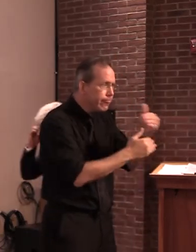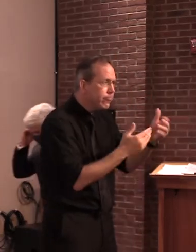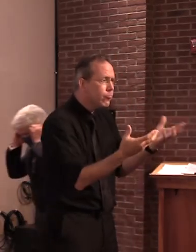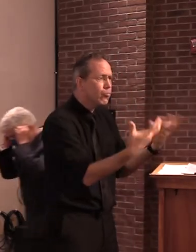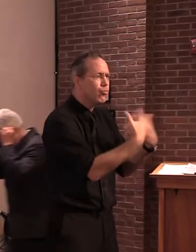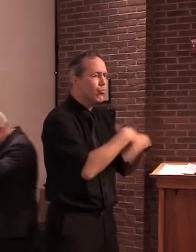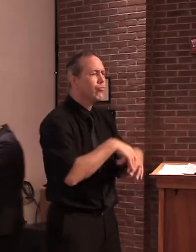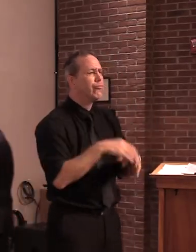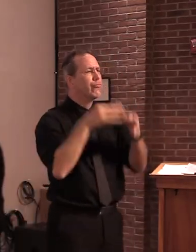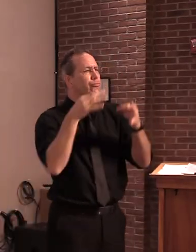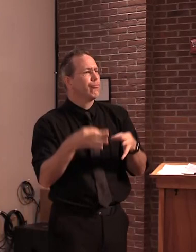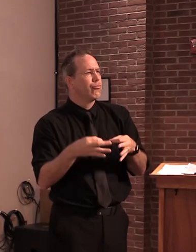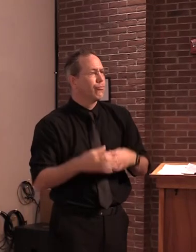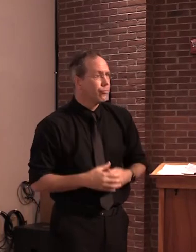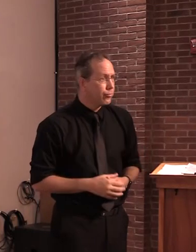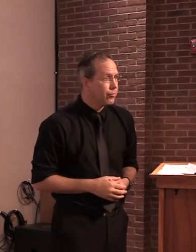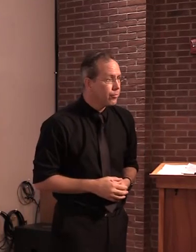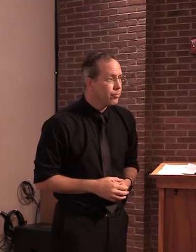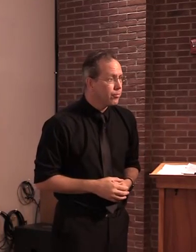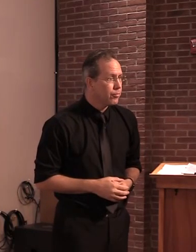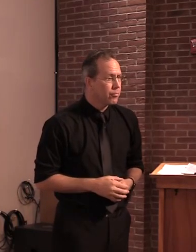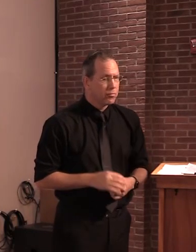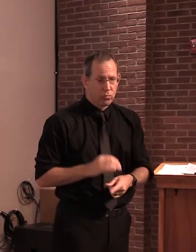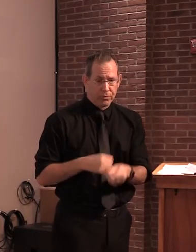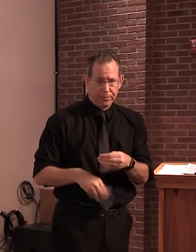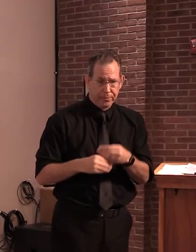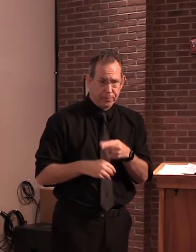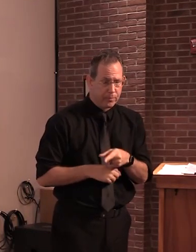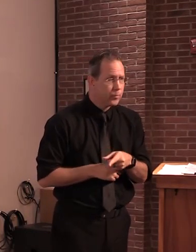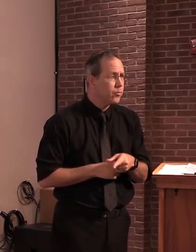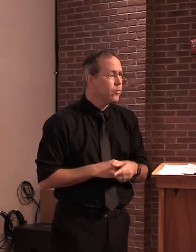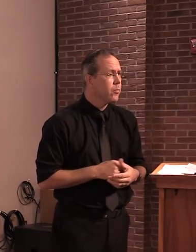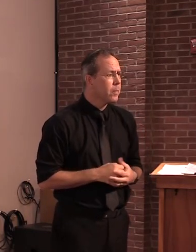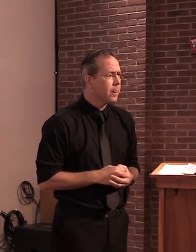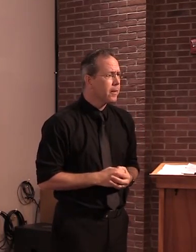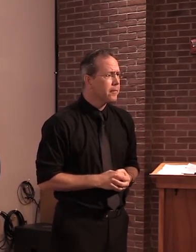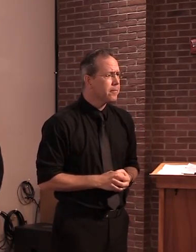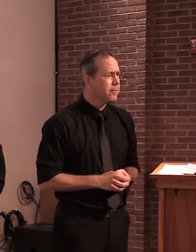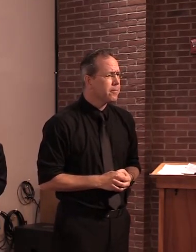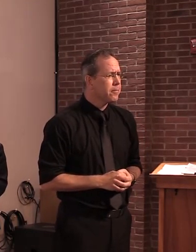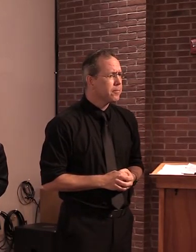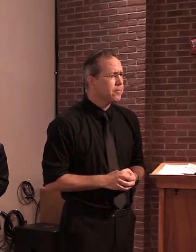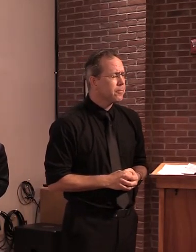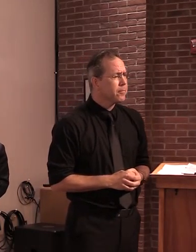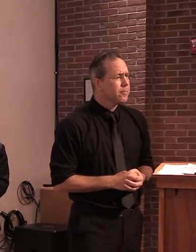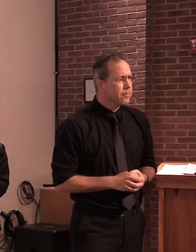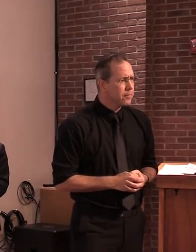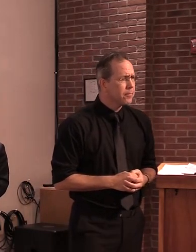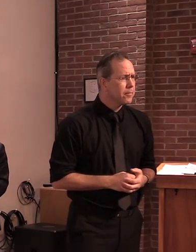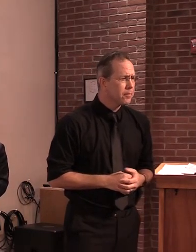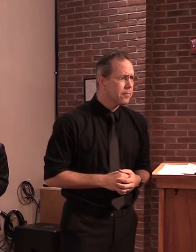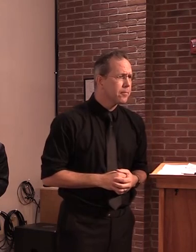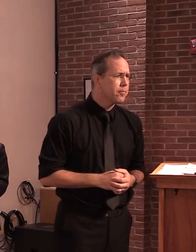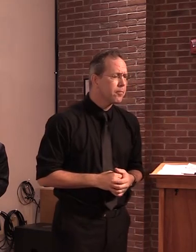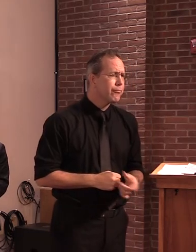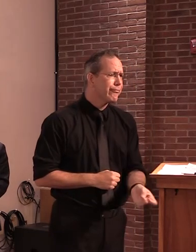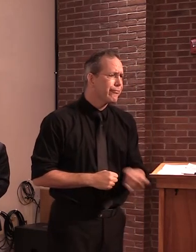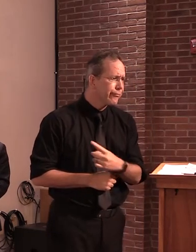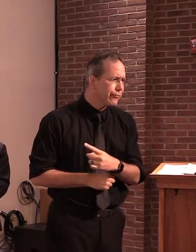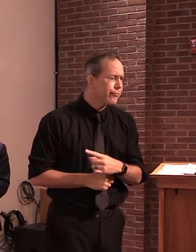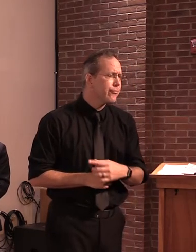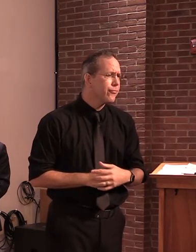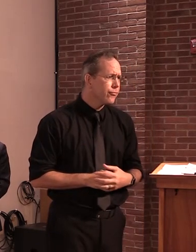But I get the impression that from the people I've talked to that they have made decisions based on a lot